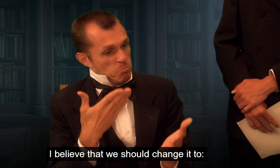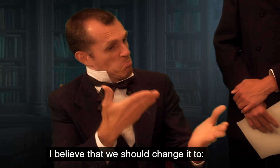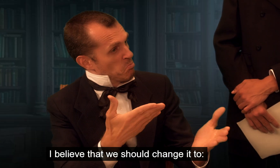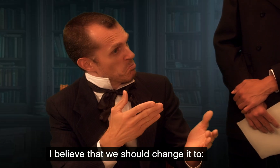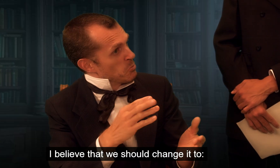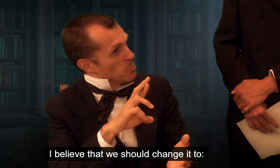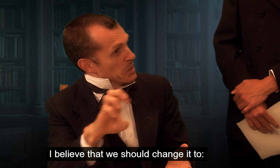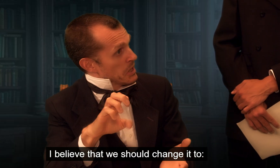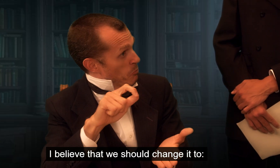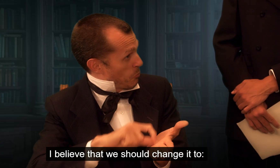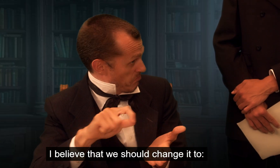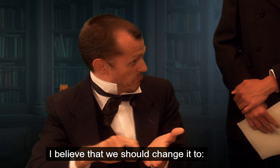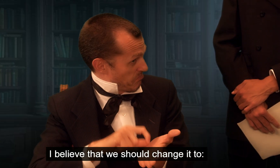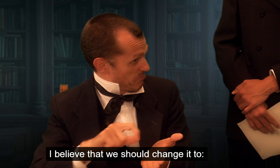I believe that we should change it to